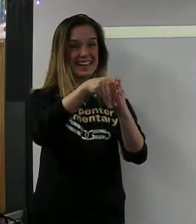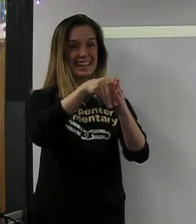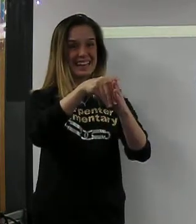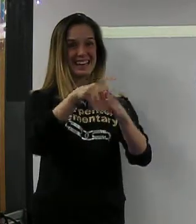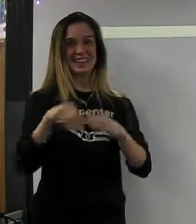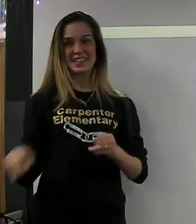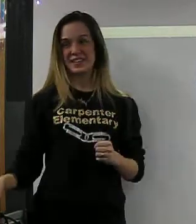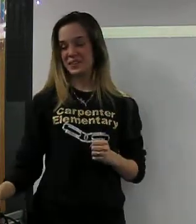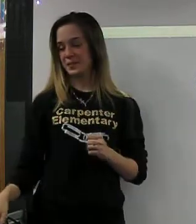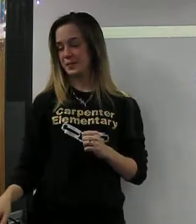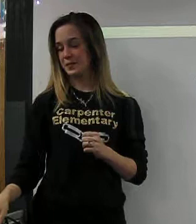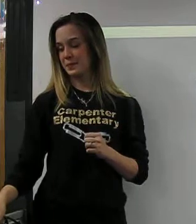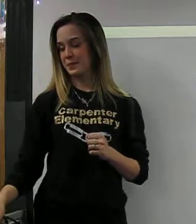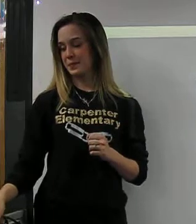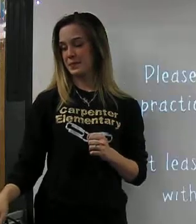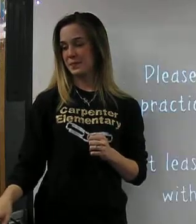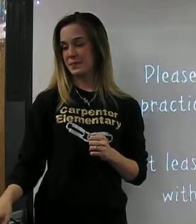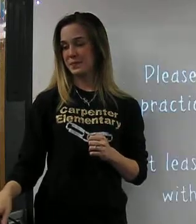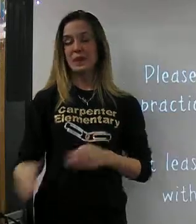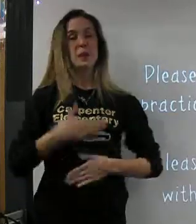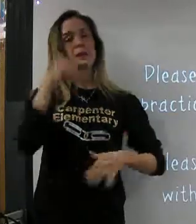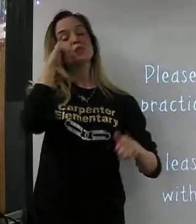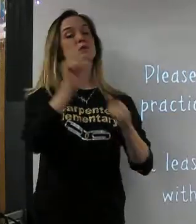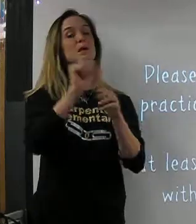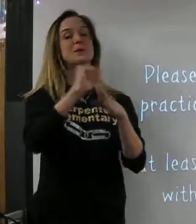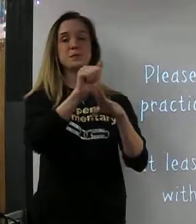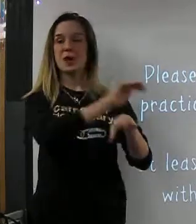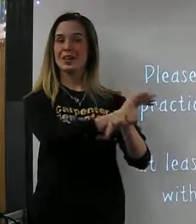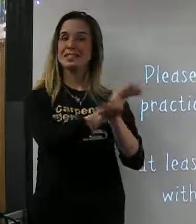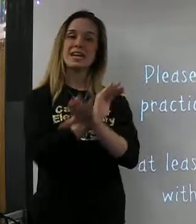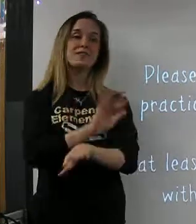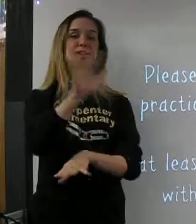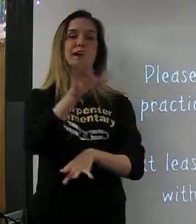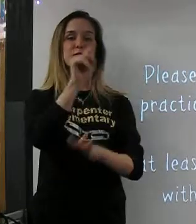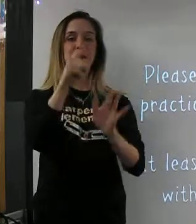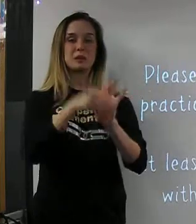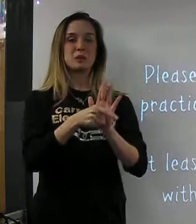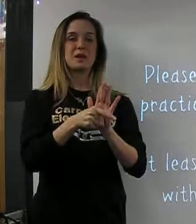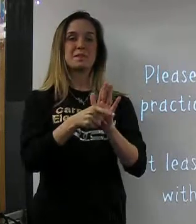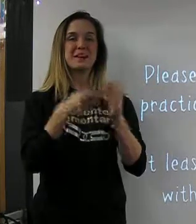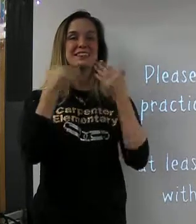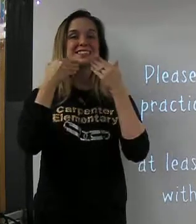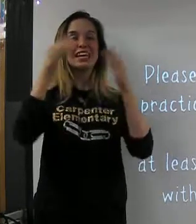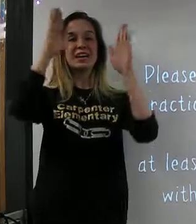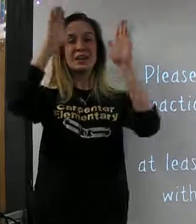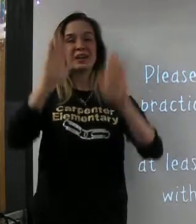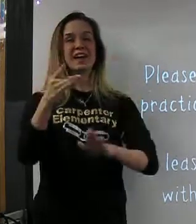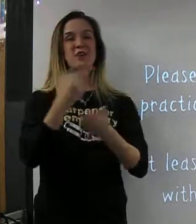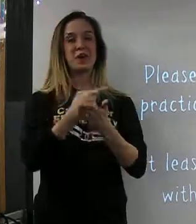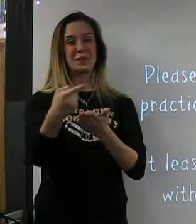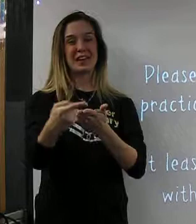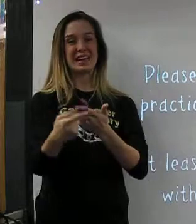N. Please remember to practice every night for about 20 minutes. Thank you and have a great week.